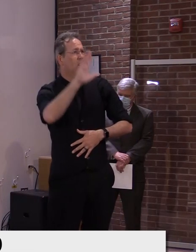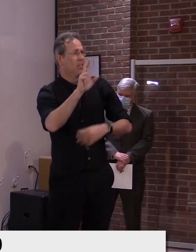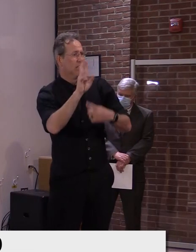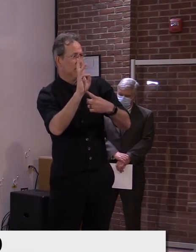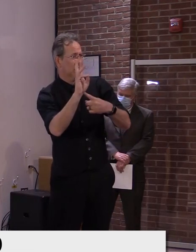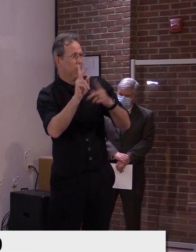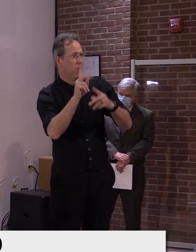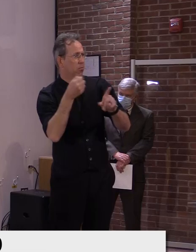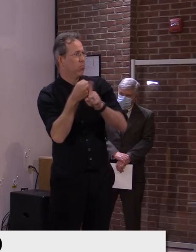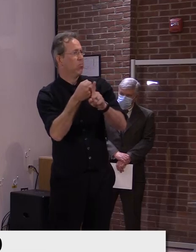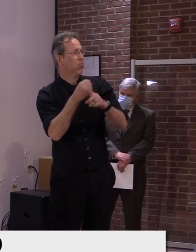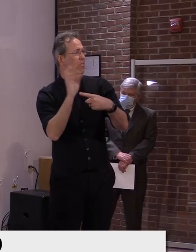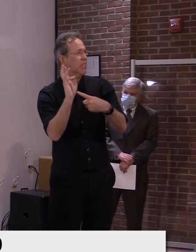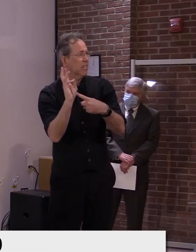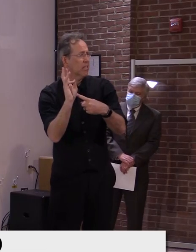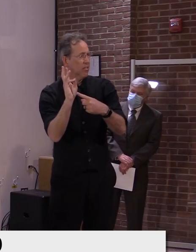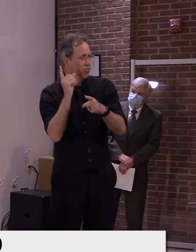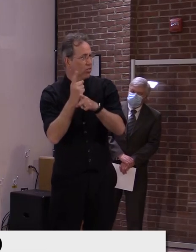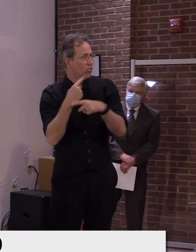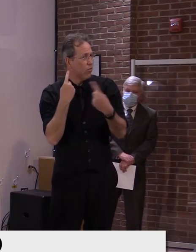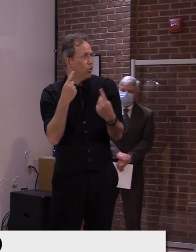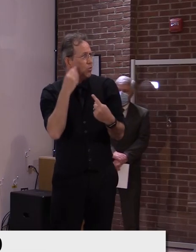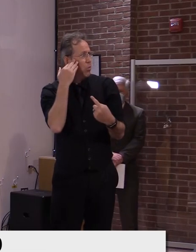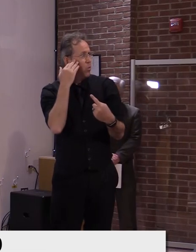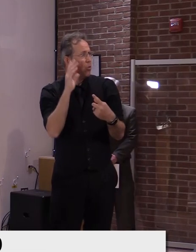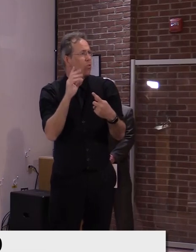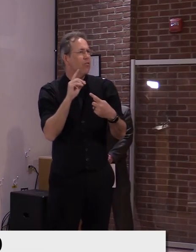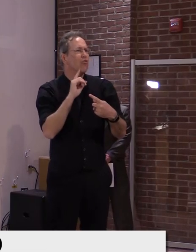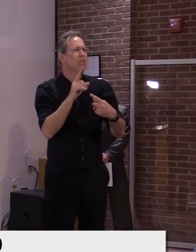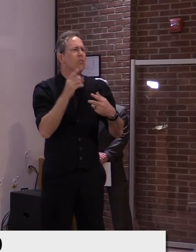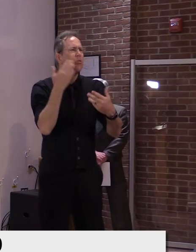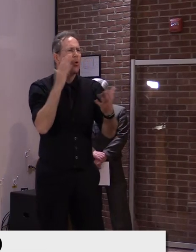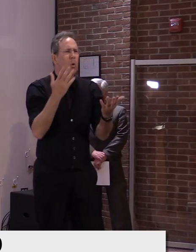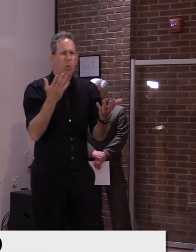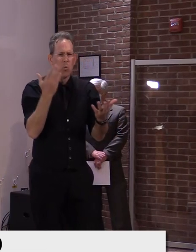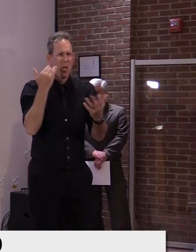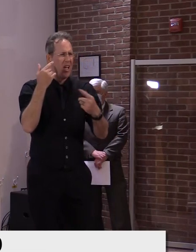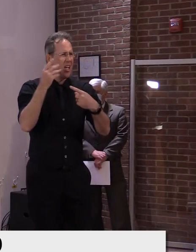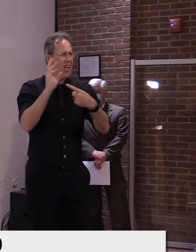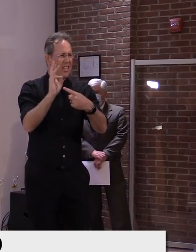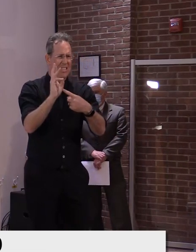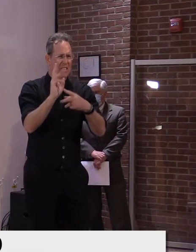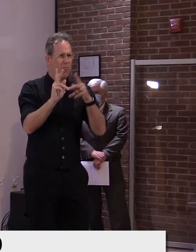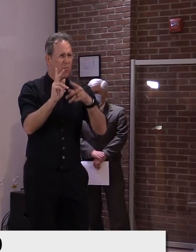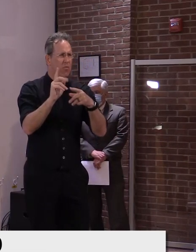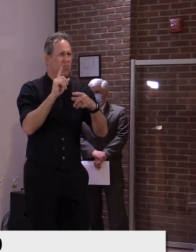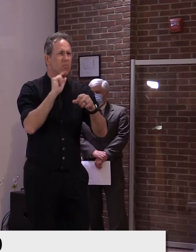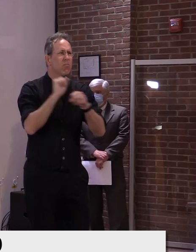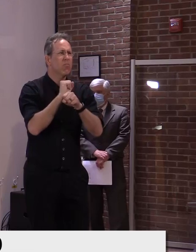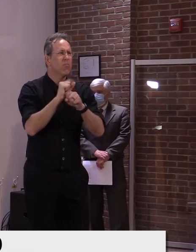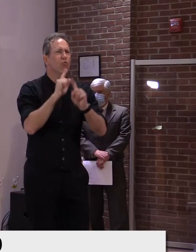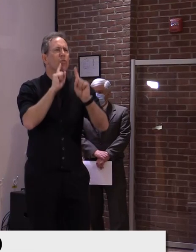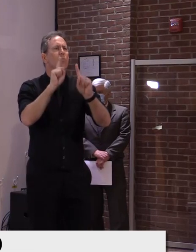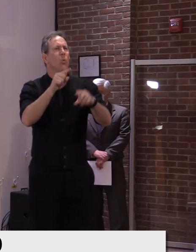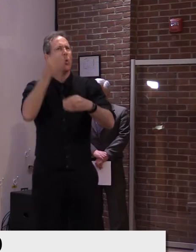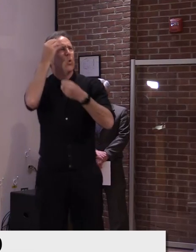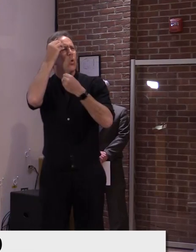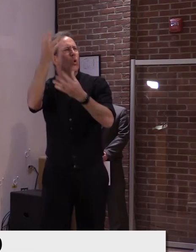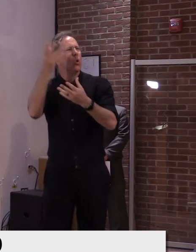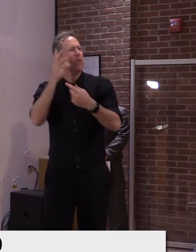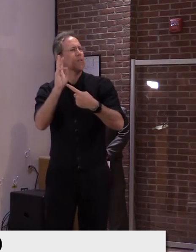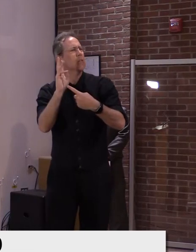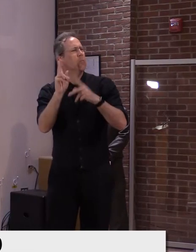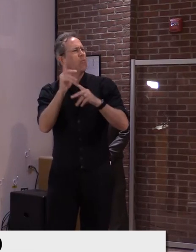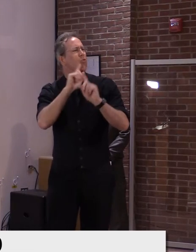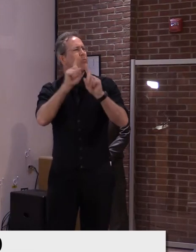reported cases that nobody knows for sure how many people may have had blood clots, and especially people may not have insurance or don't want to go to a